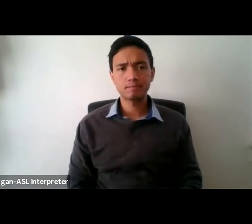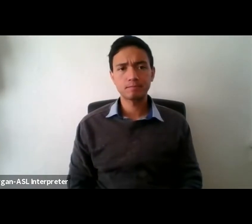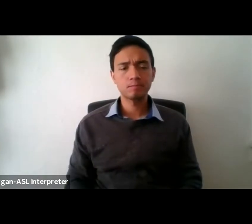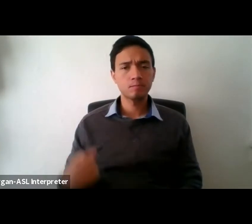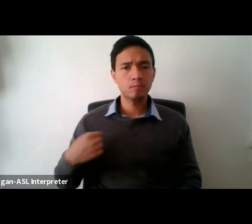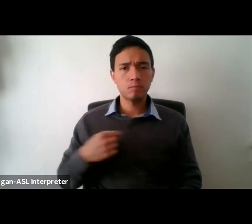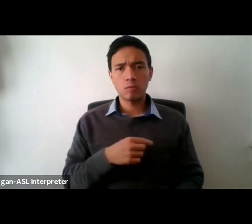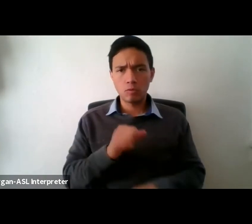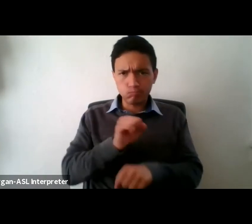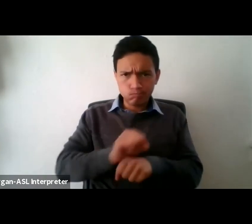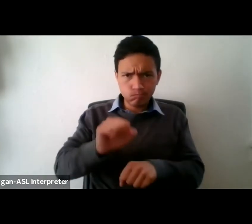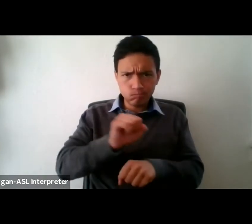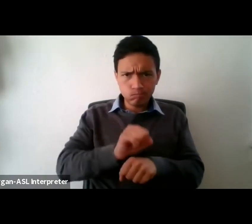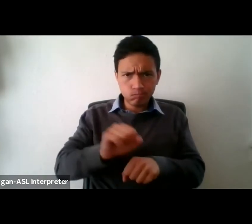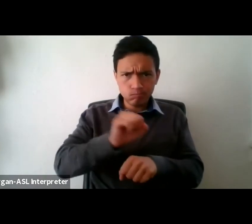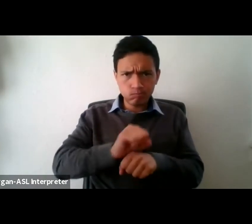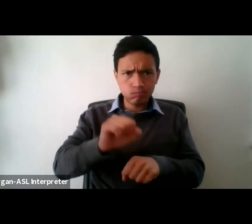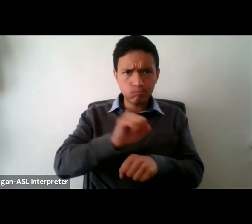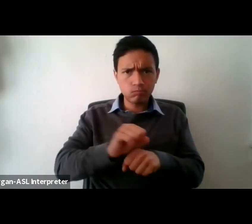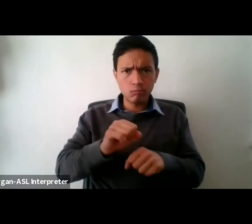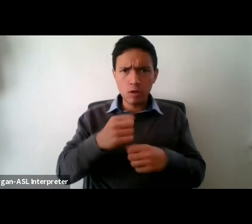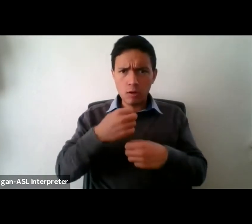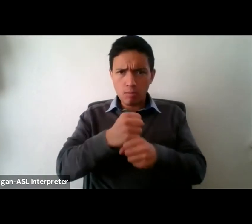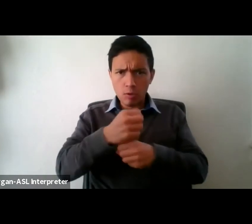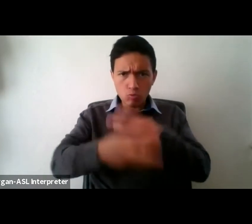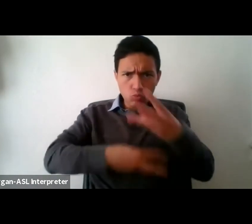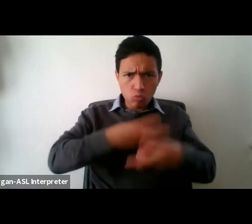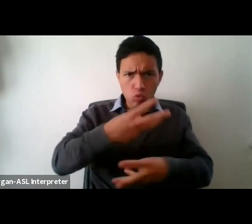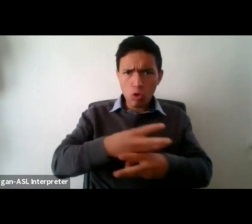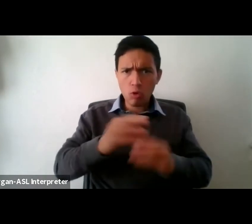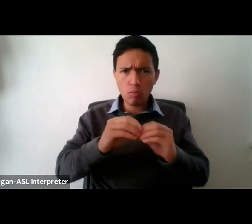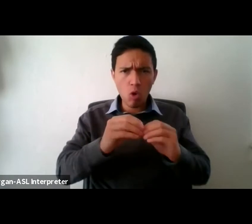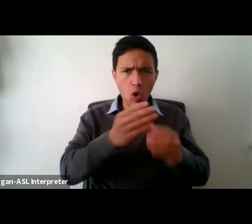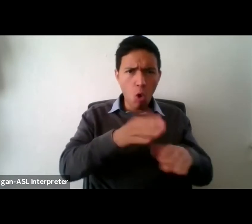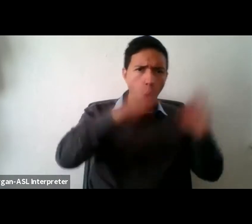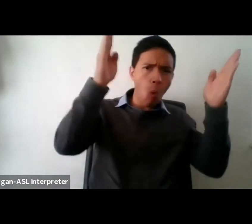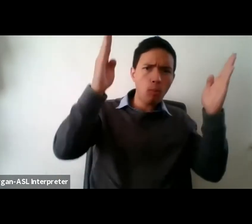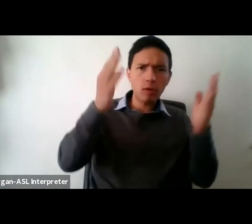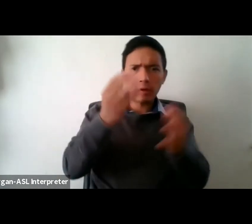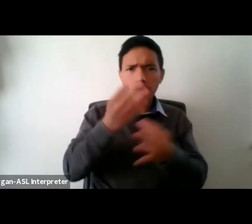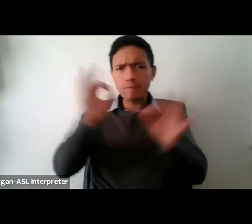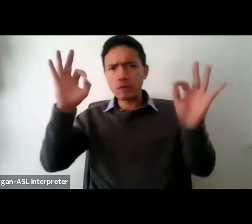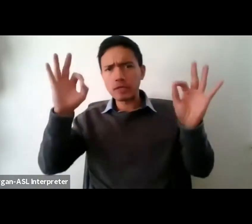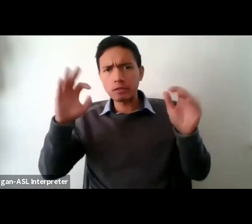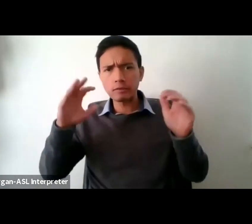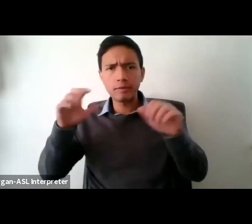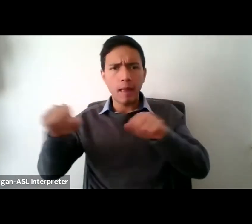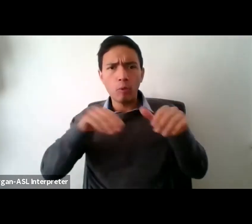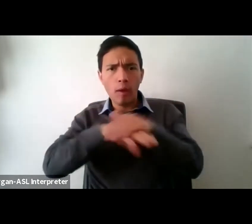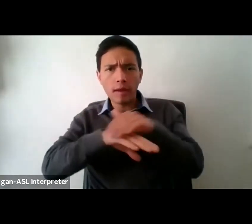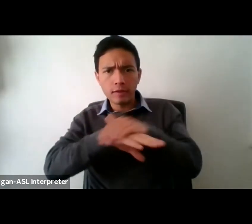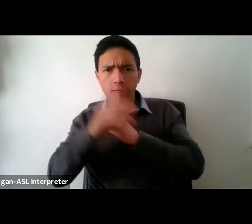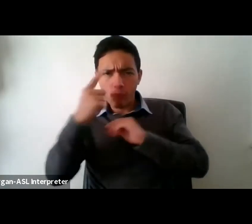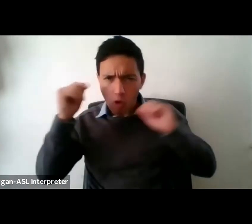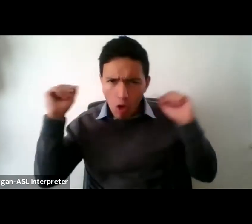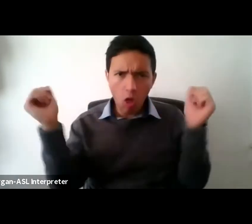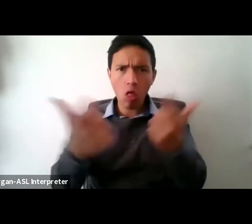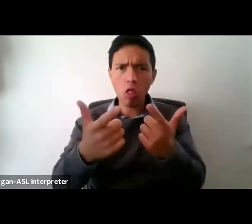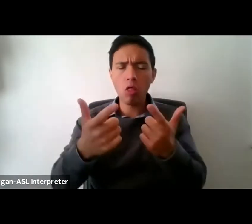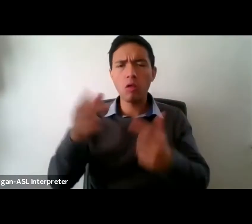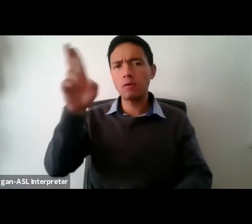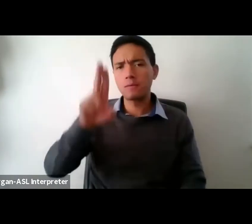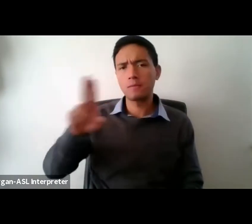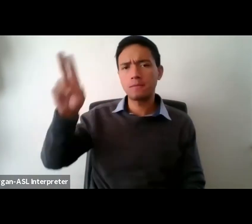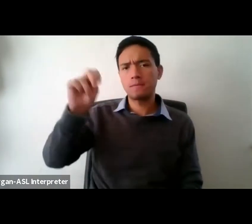more open, free, and secure digital future for all, the United Nations is committed to ensuring